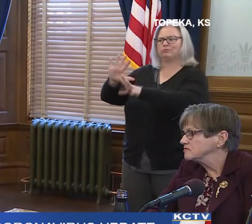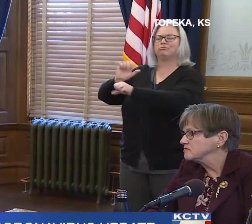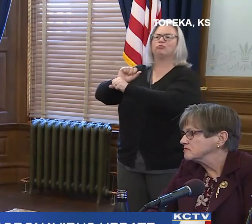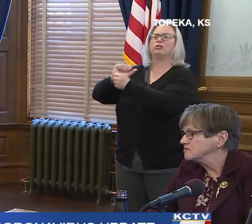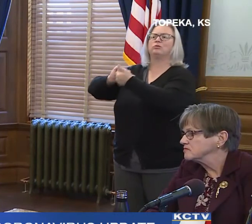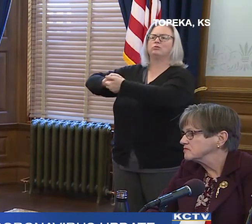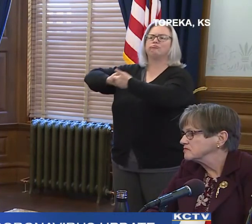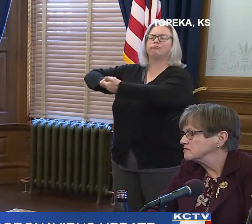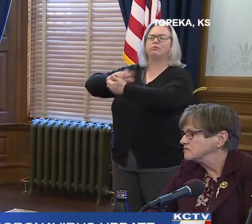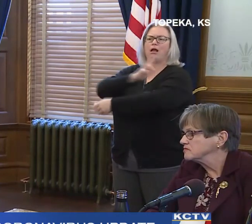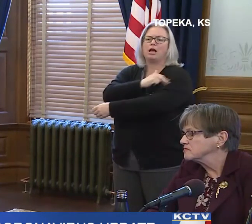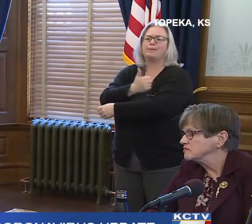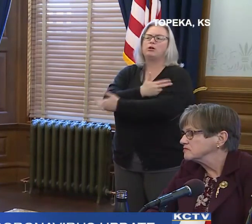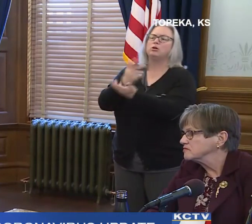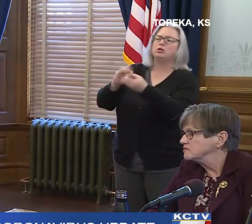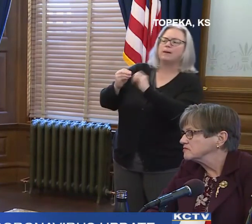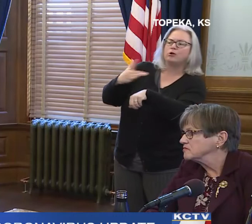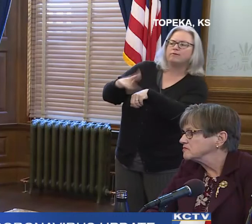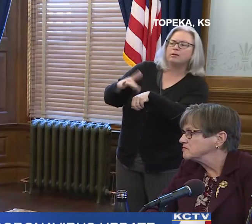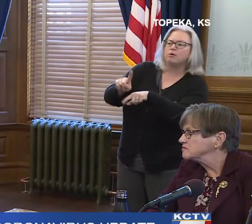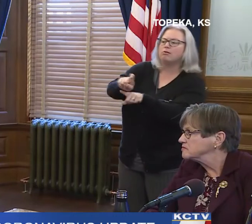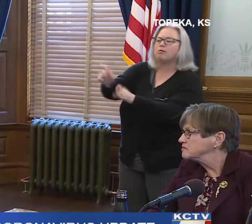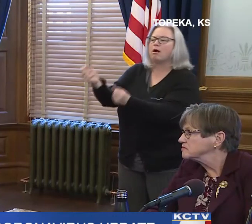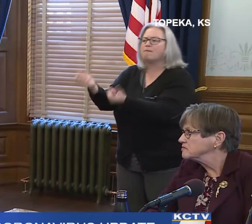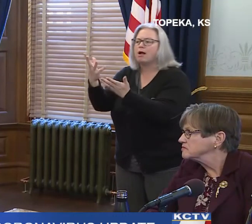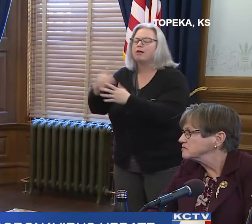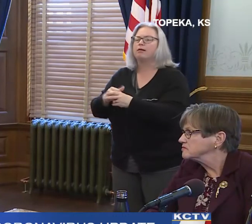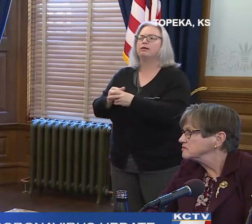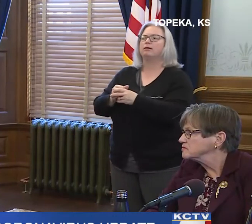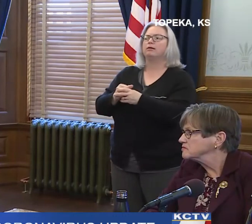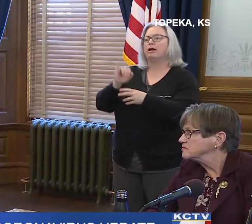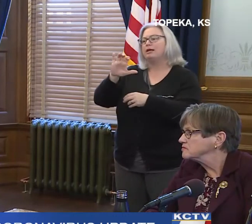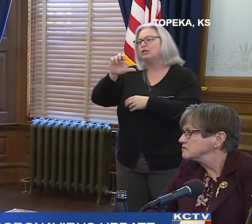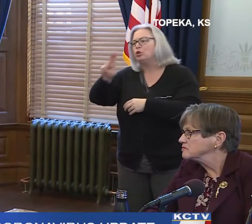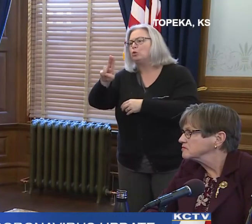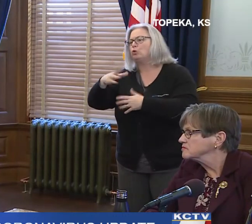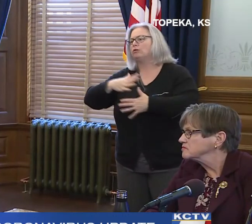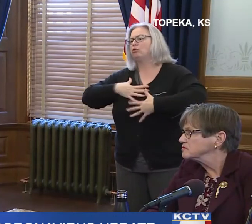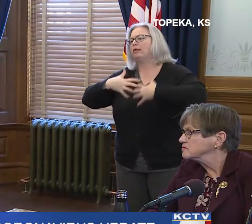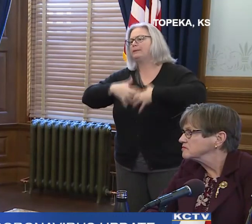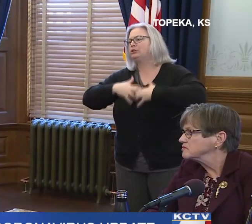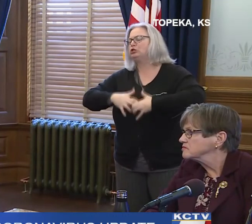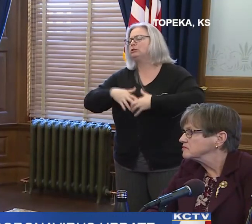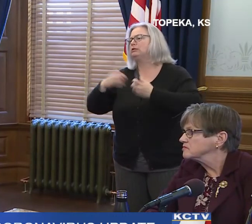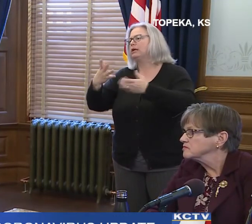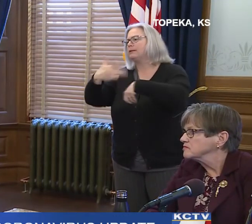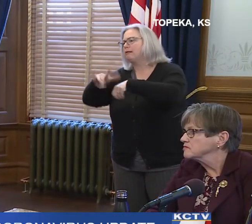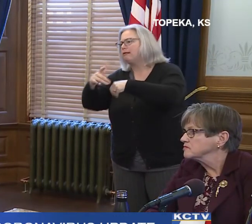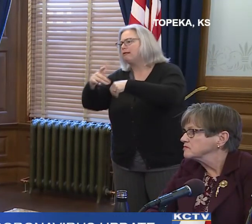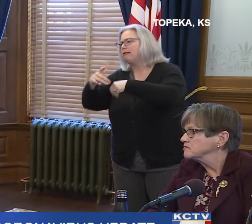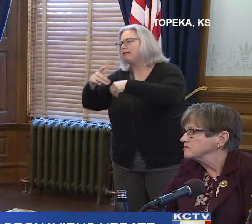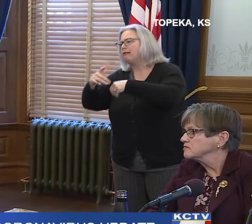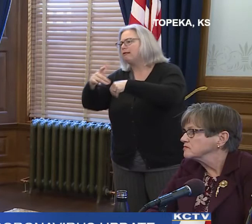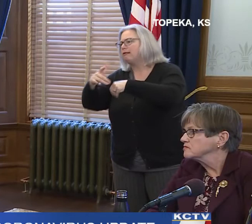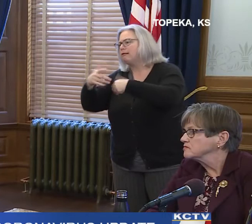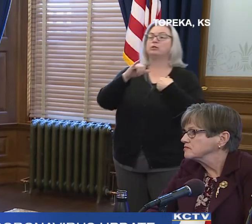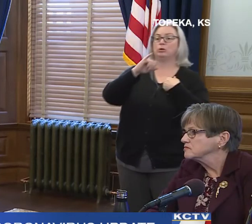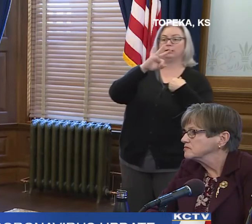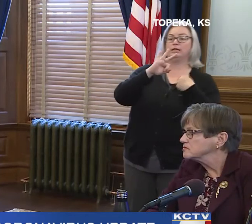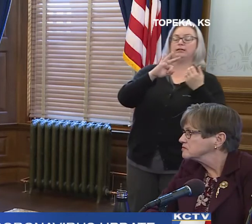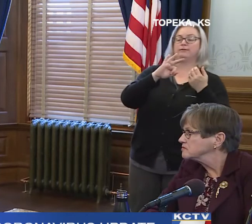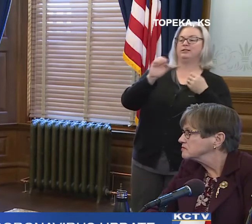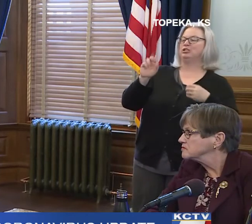on capacity, on ICU, ventilators, beds, etc., surge, and